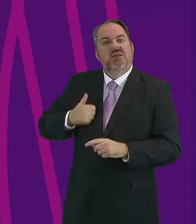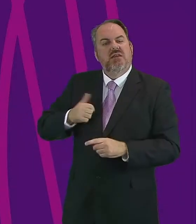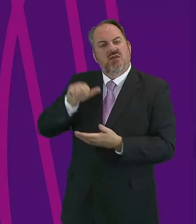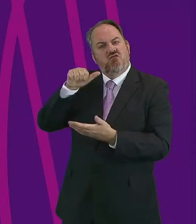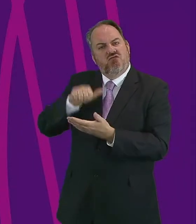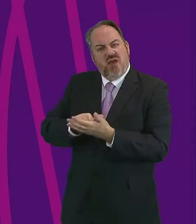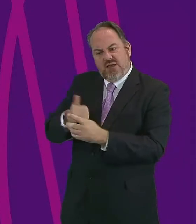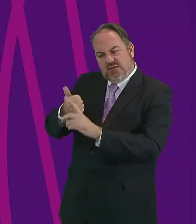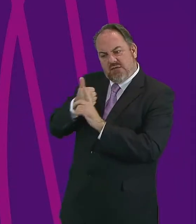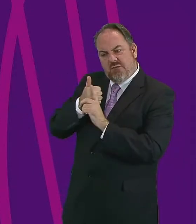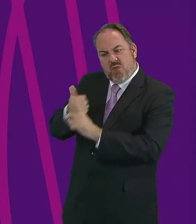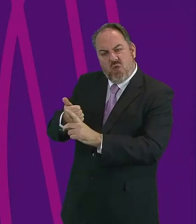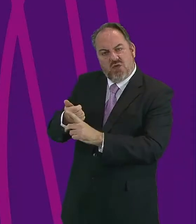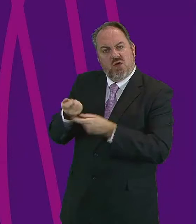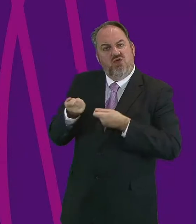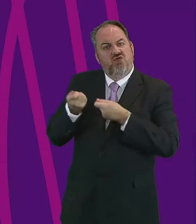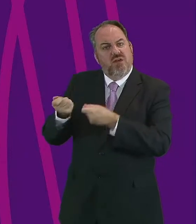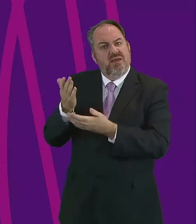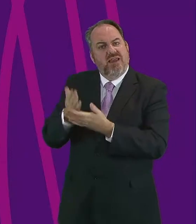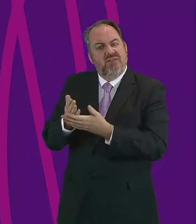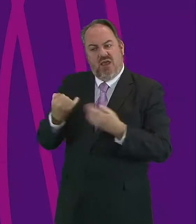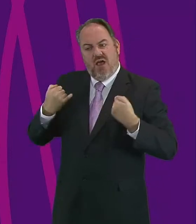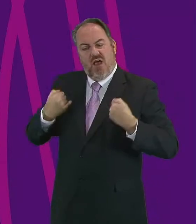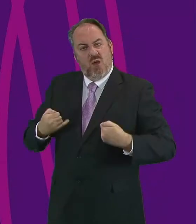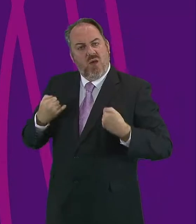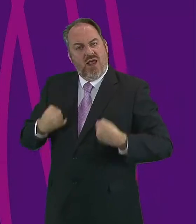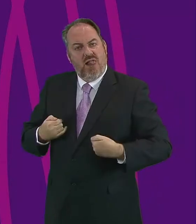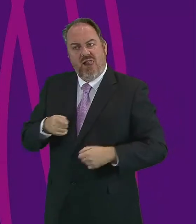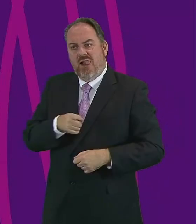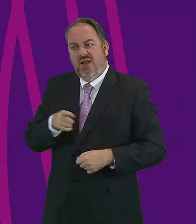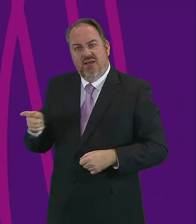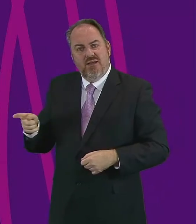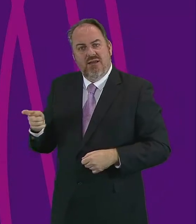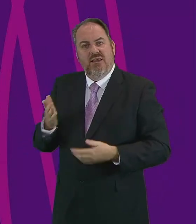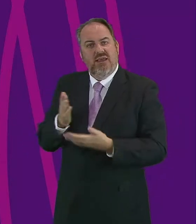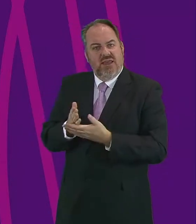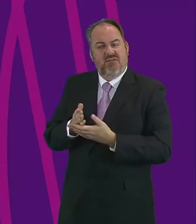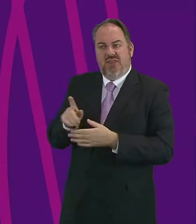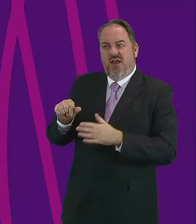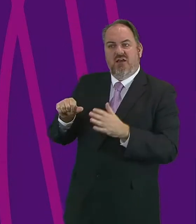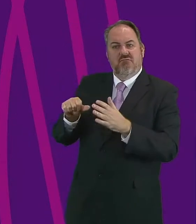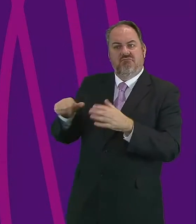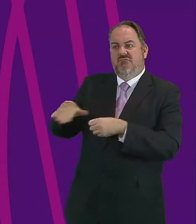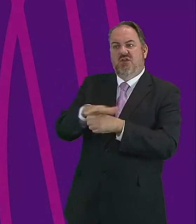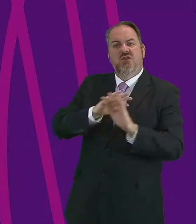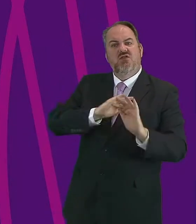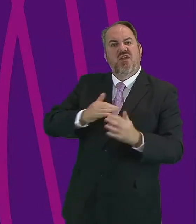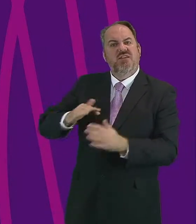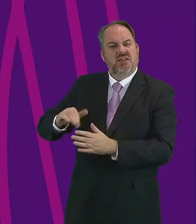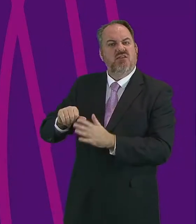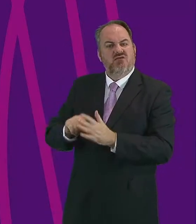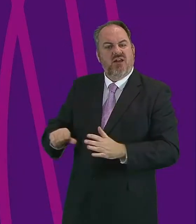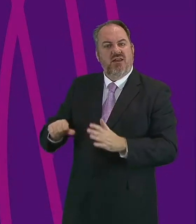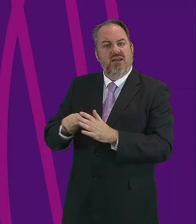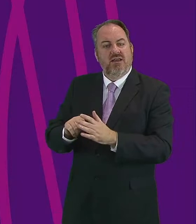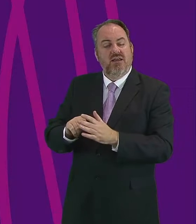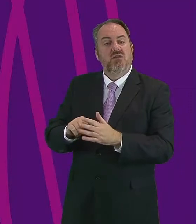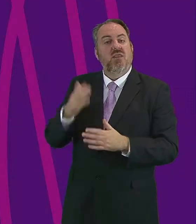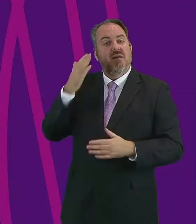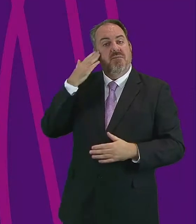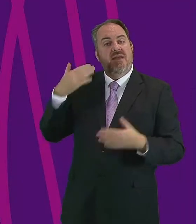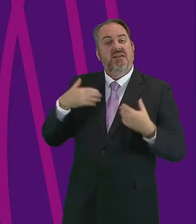of care and treatment when they are unwell, should the workforce come under severe pressure. The Short Life Mental Health Legislation